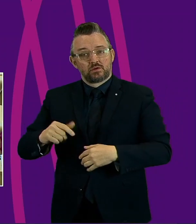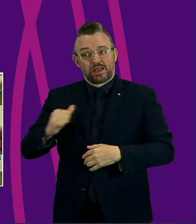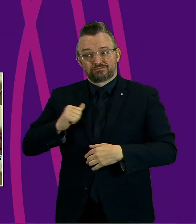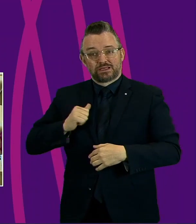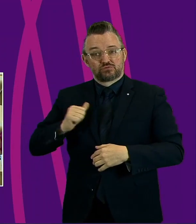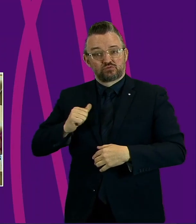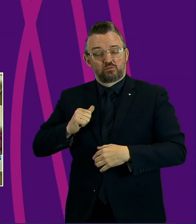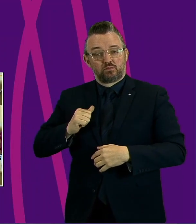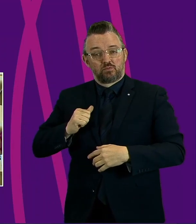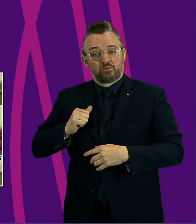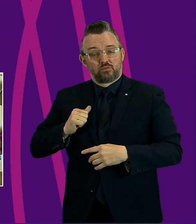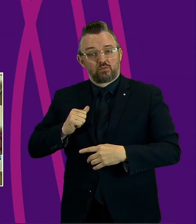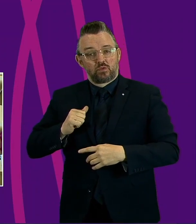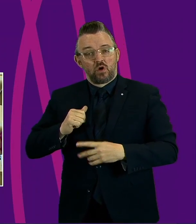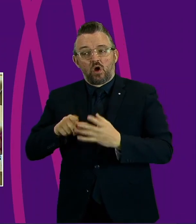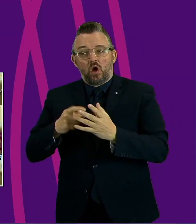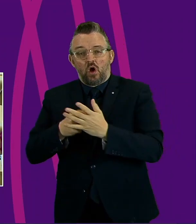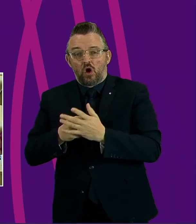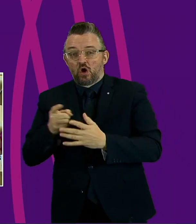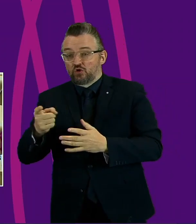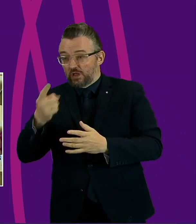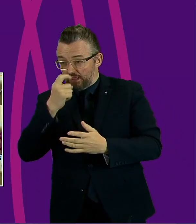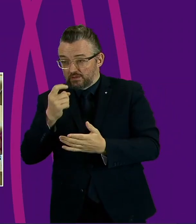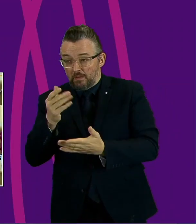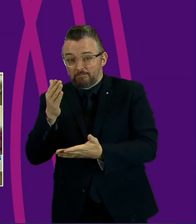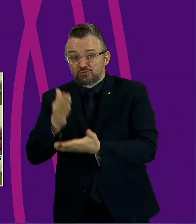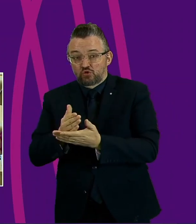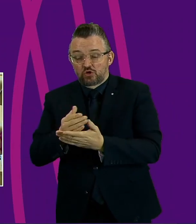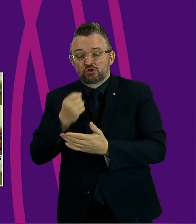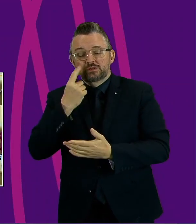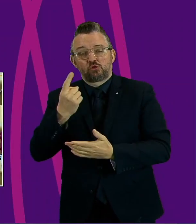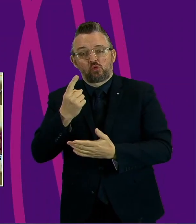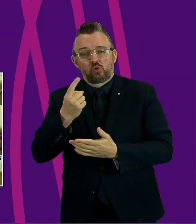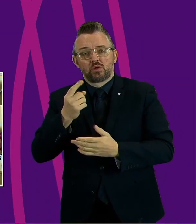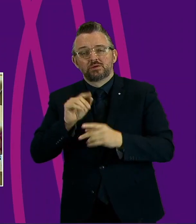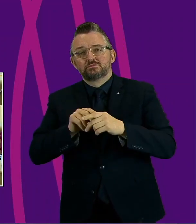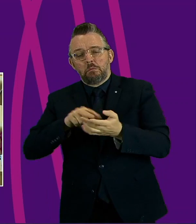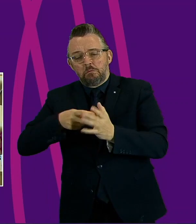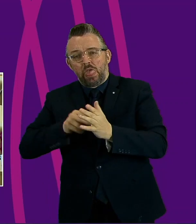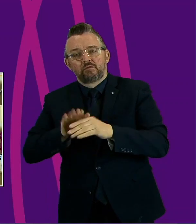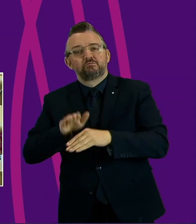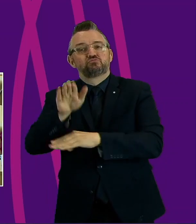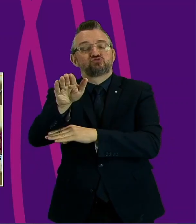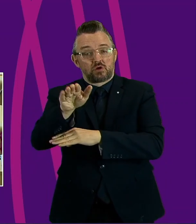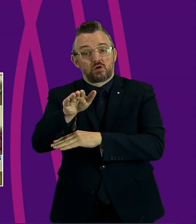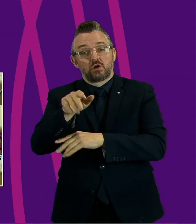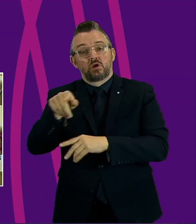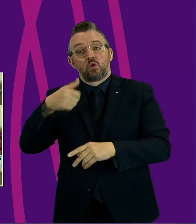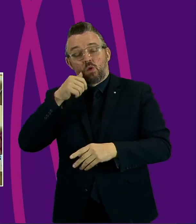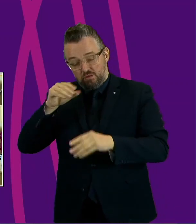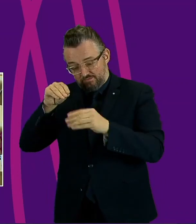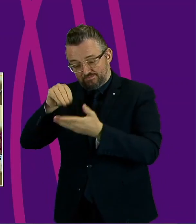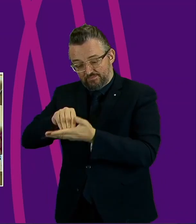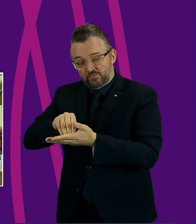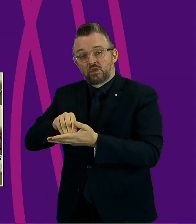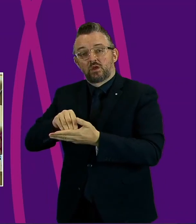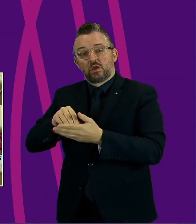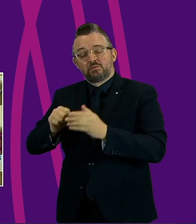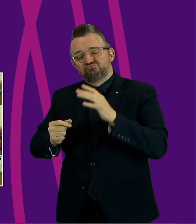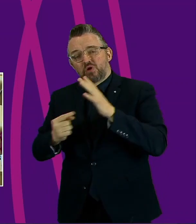how will you ensure that in the roadmap you set out tomorrow, the well-being of care home residents is given